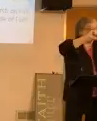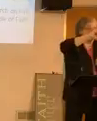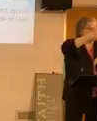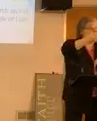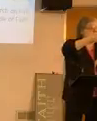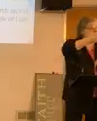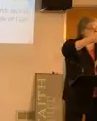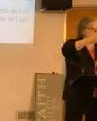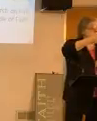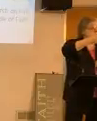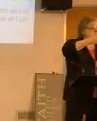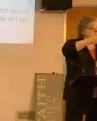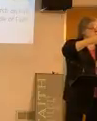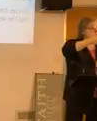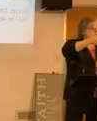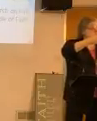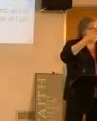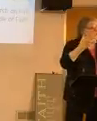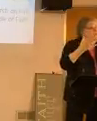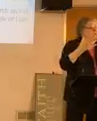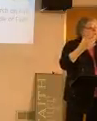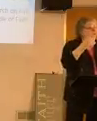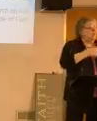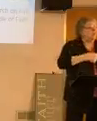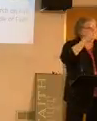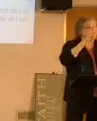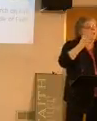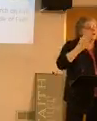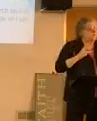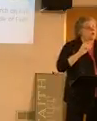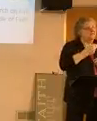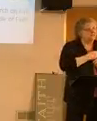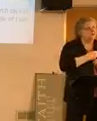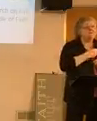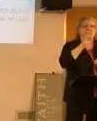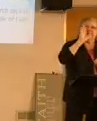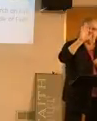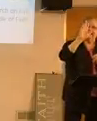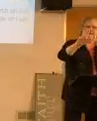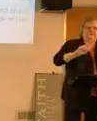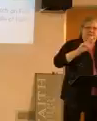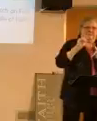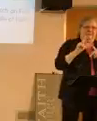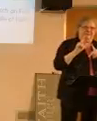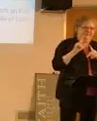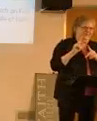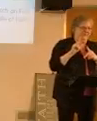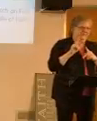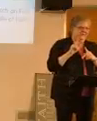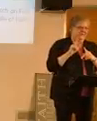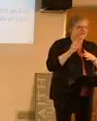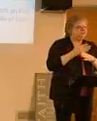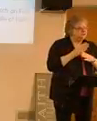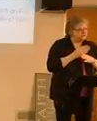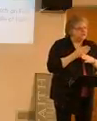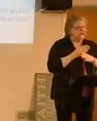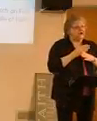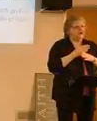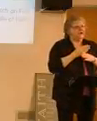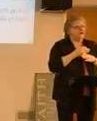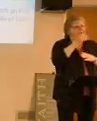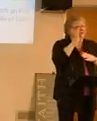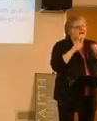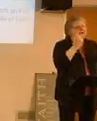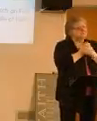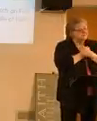alone. What is it that God would desire of us as his people group to share